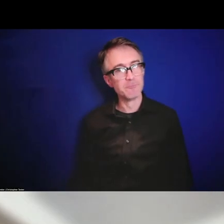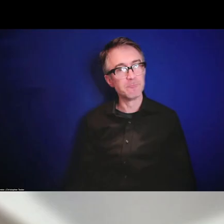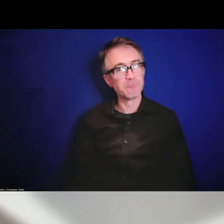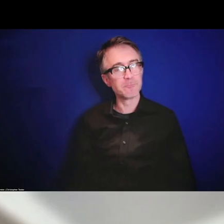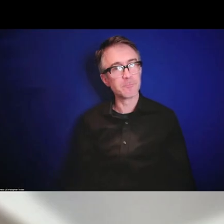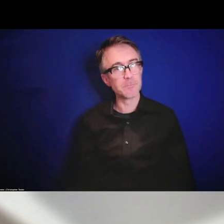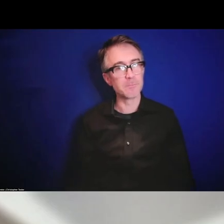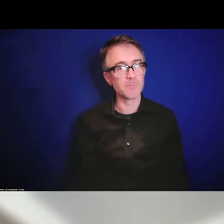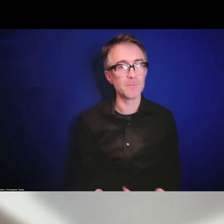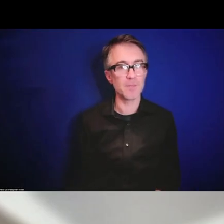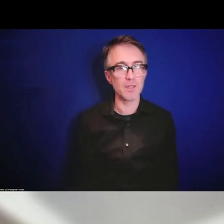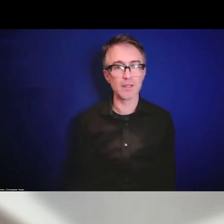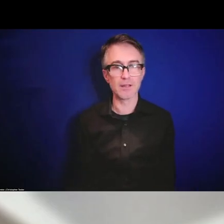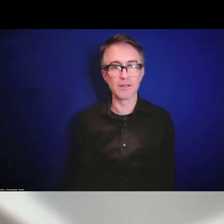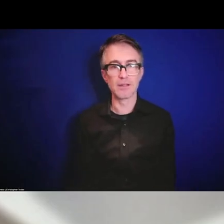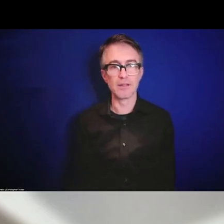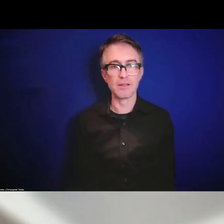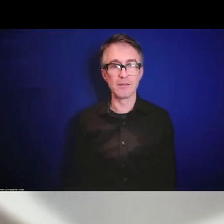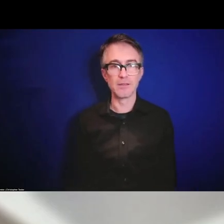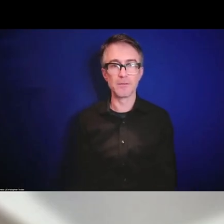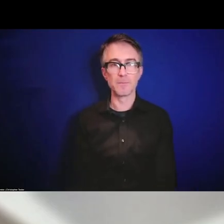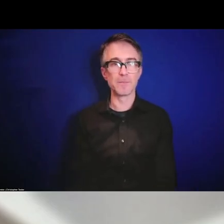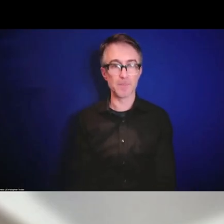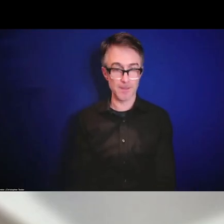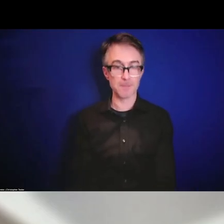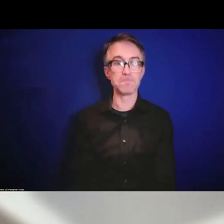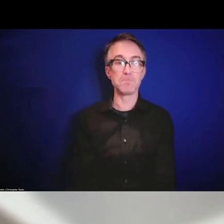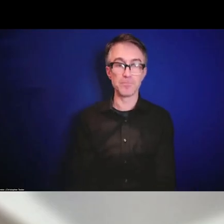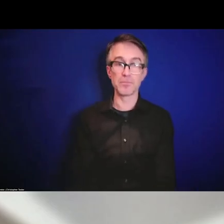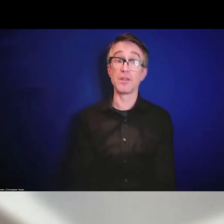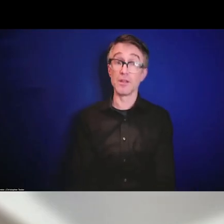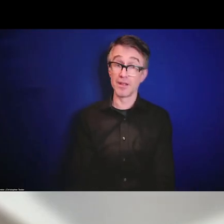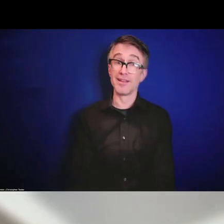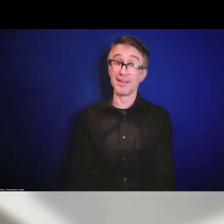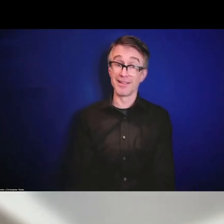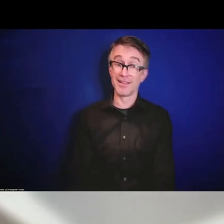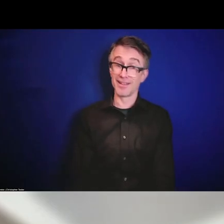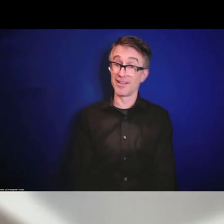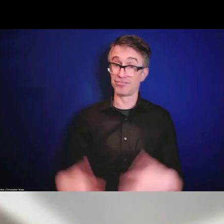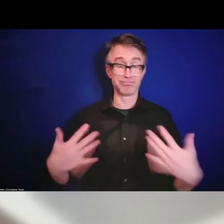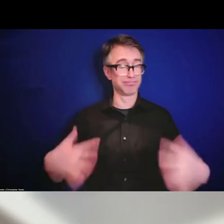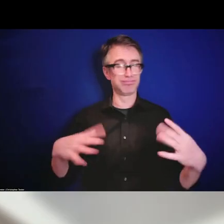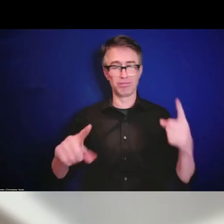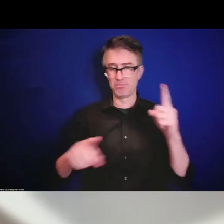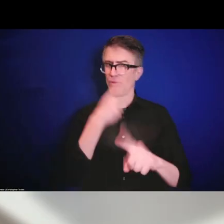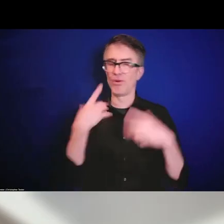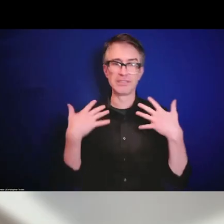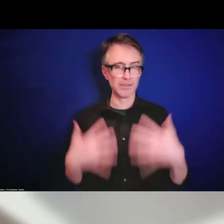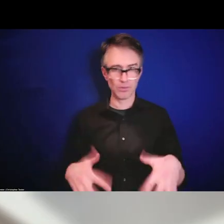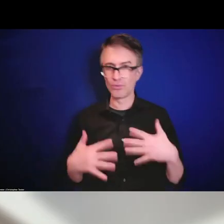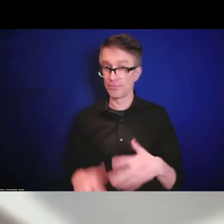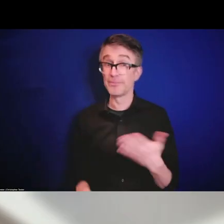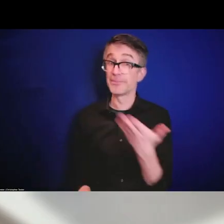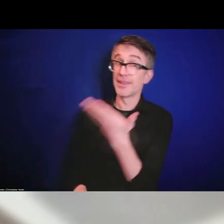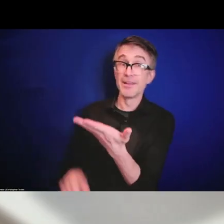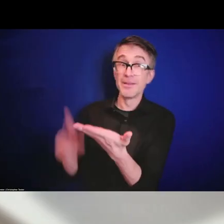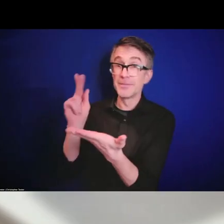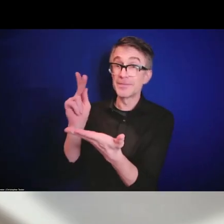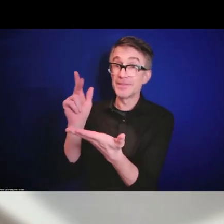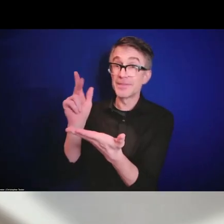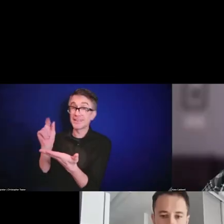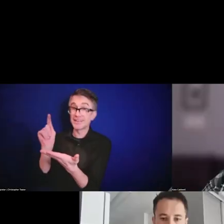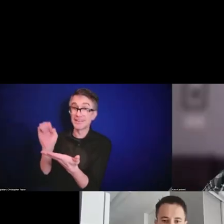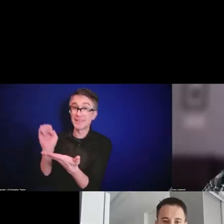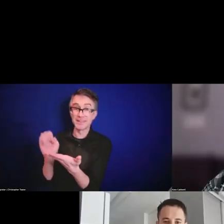Very, very important. Kate? Yeah, I think I'll agree with everything